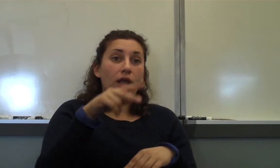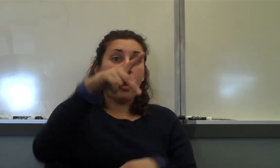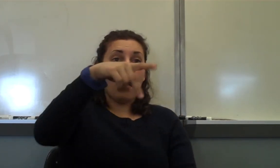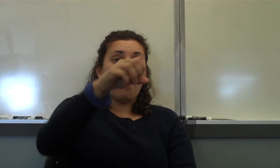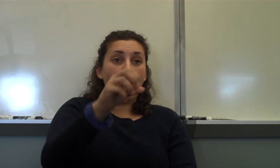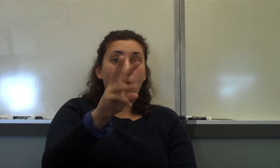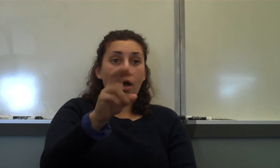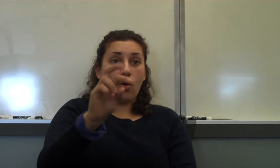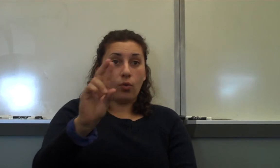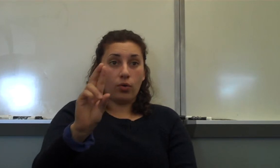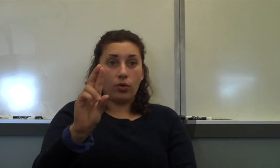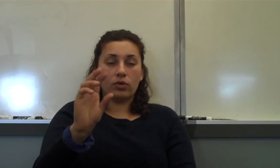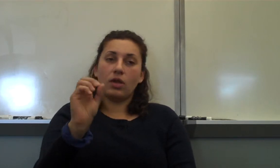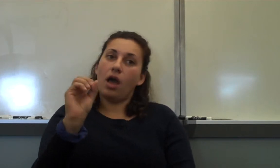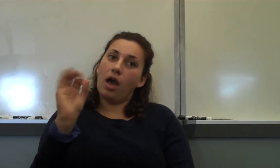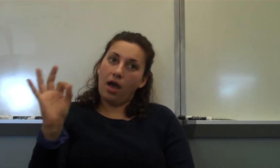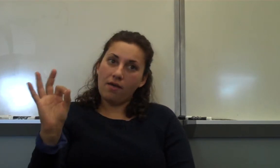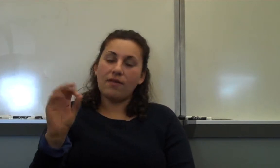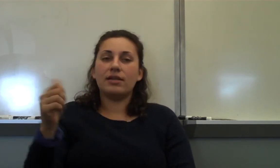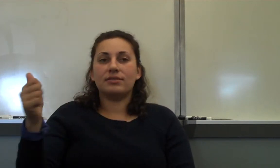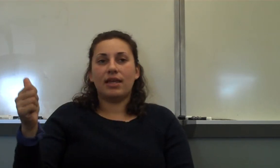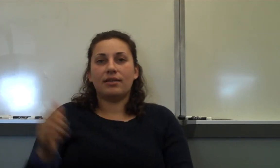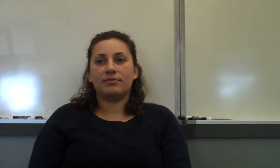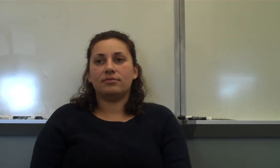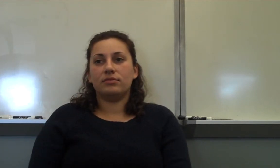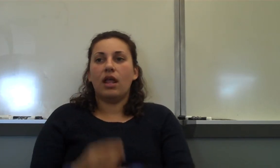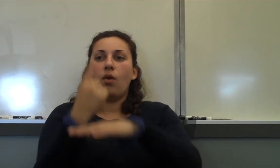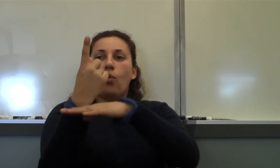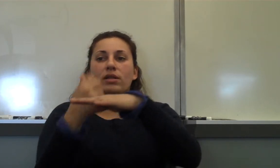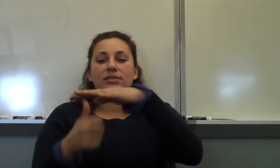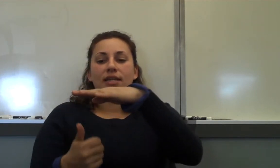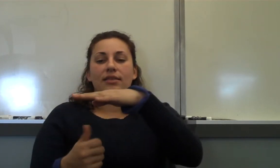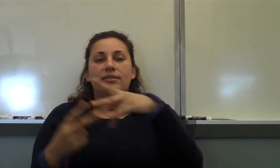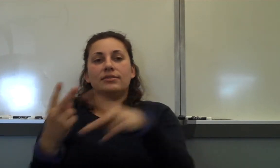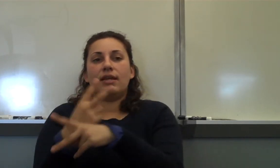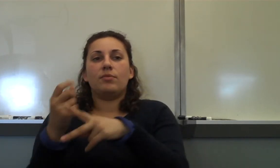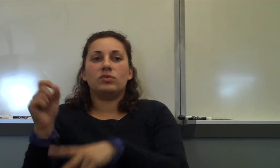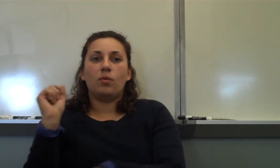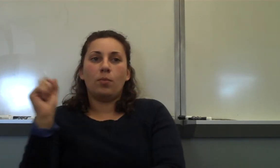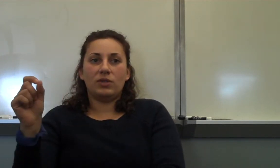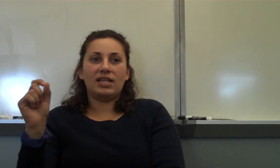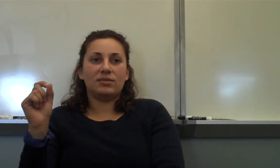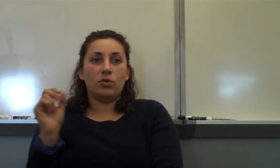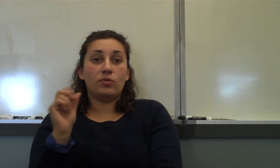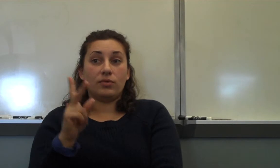by a decimal number and powers of 1/10 multiplied by a decimal number. So here's powers of 10.